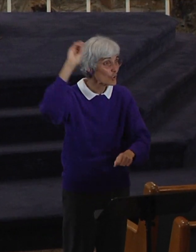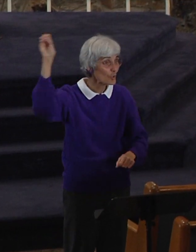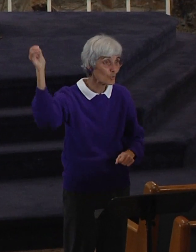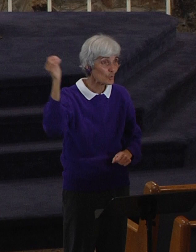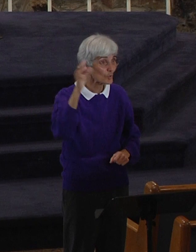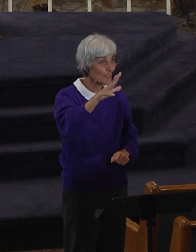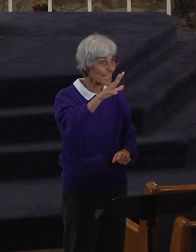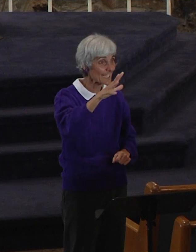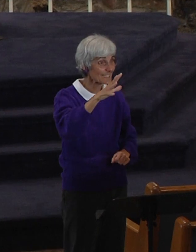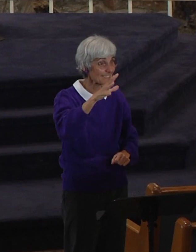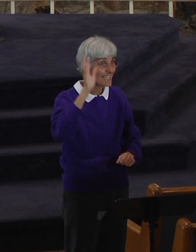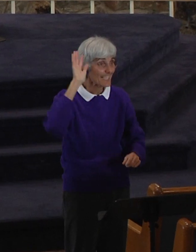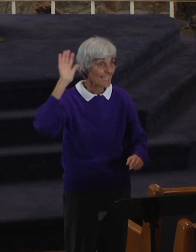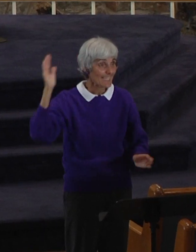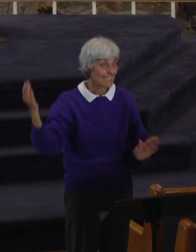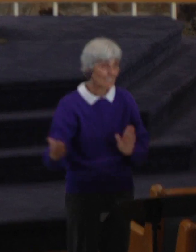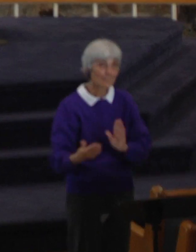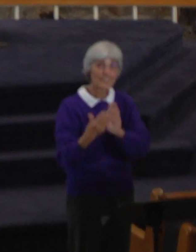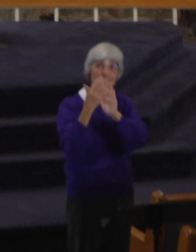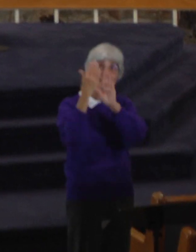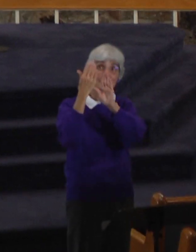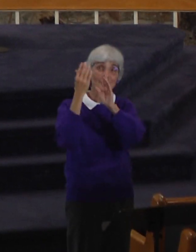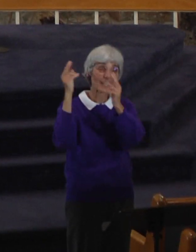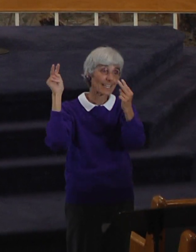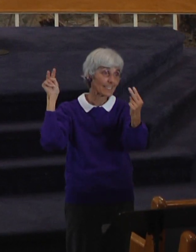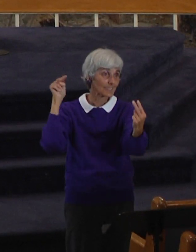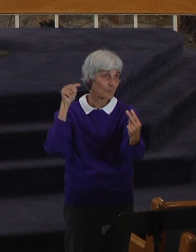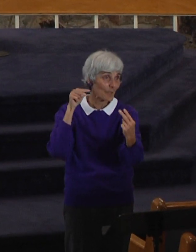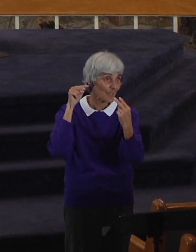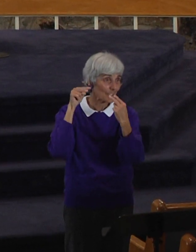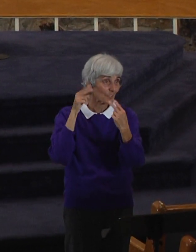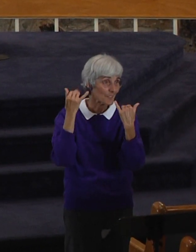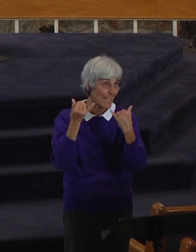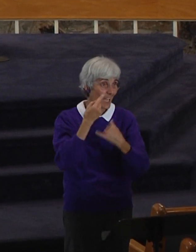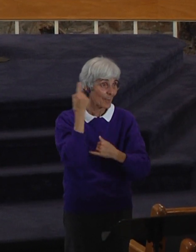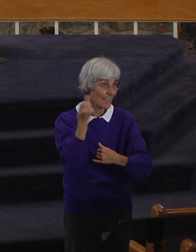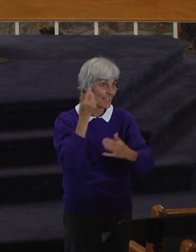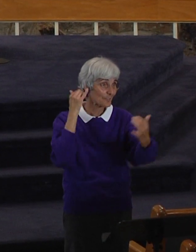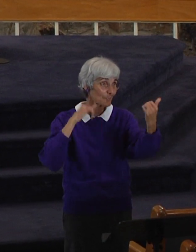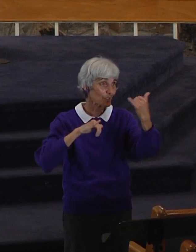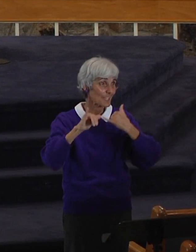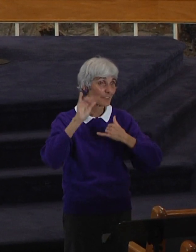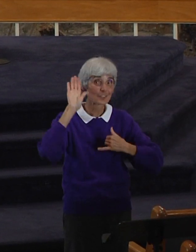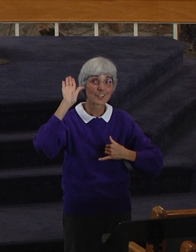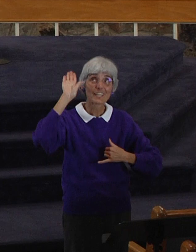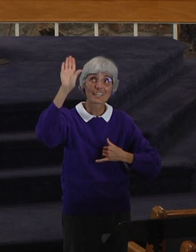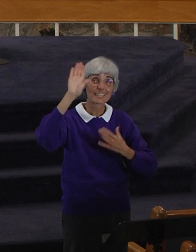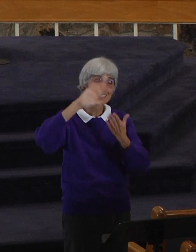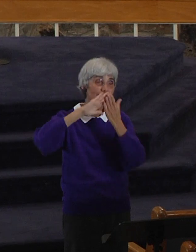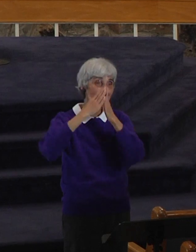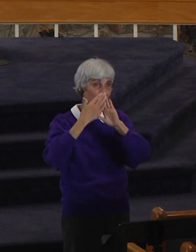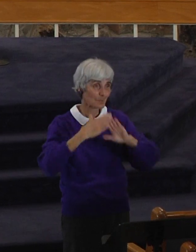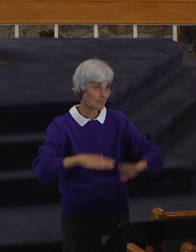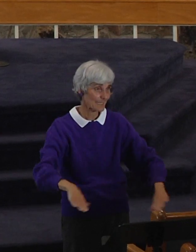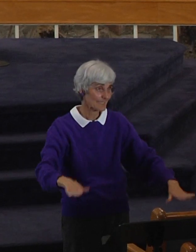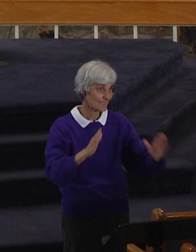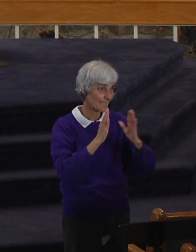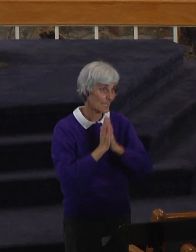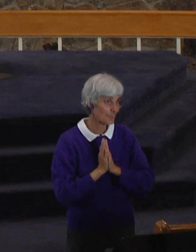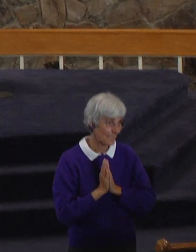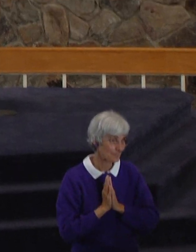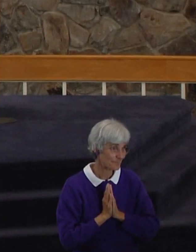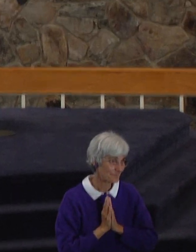unto you and give you now and forever his peace.